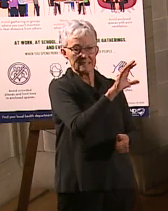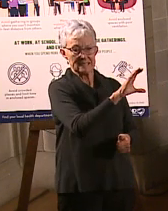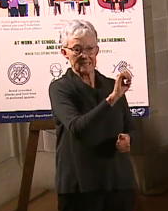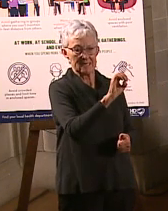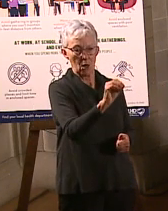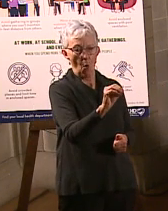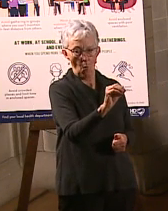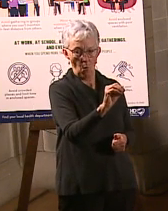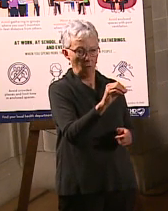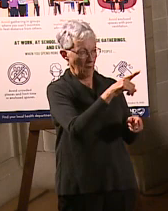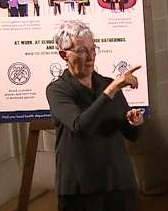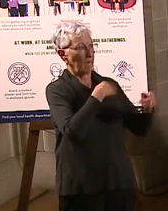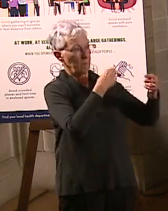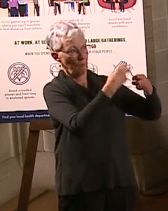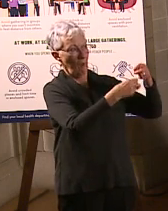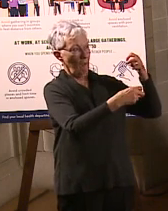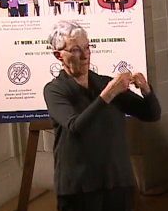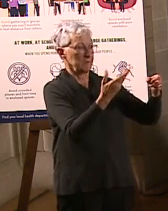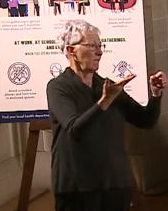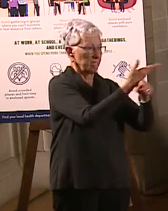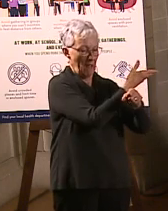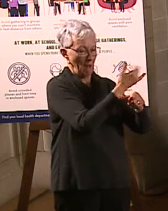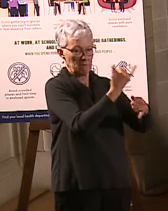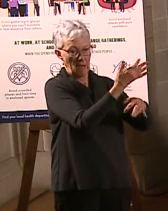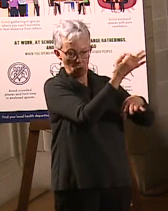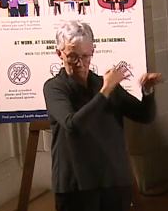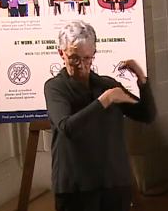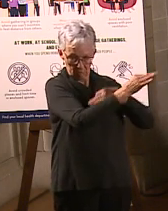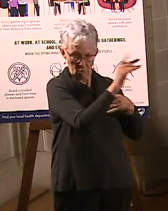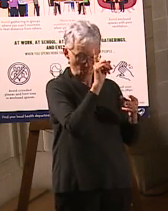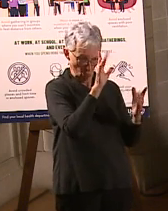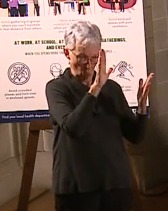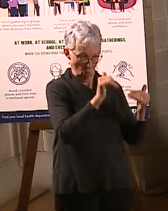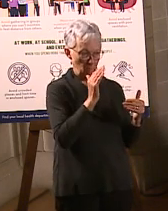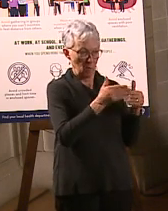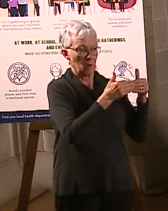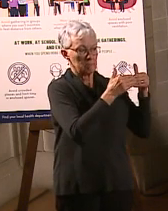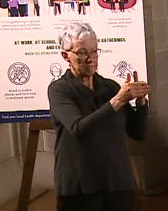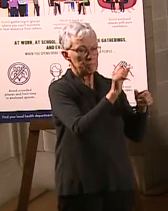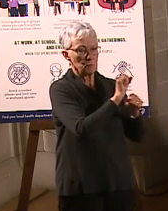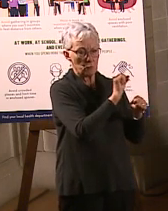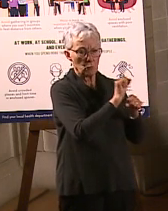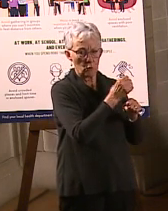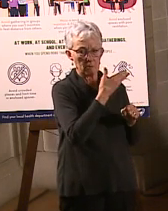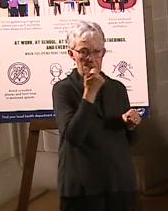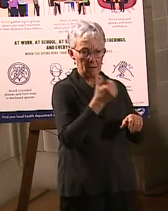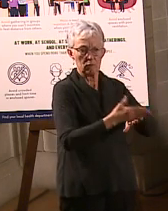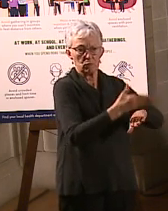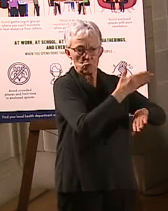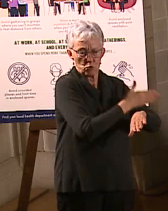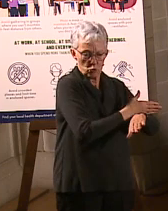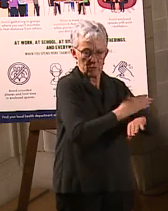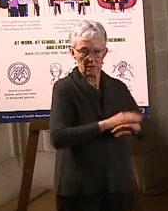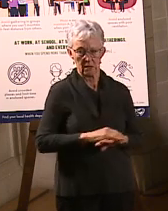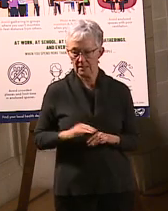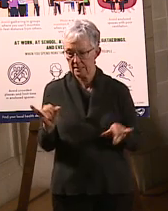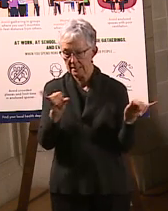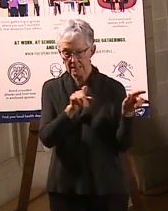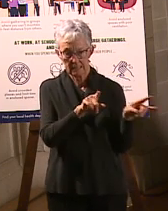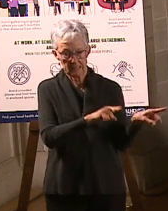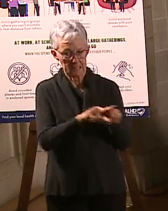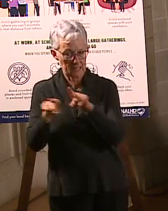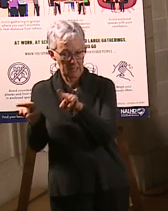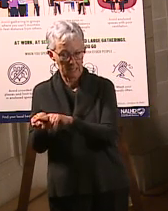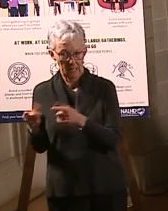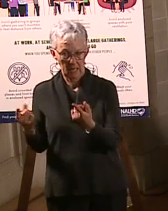last provider as well. So we need to make sure that we're continuing to work with these providers to take care of our kids, but this is something that we're going